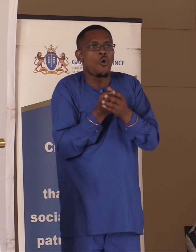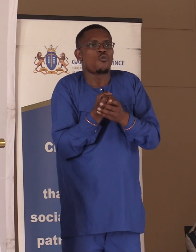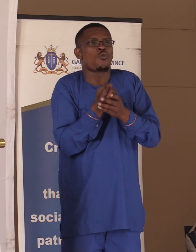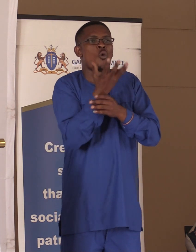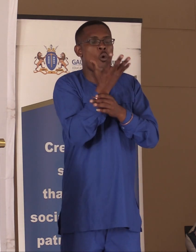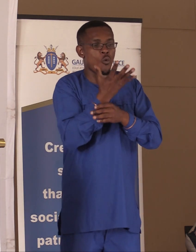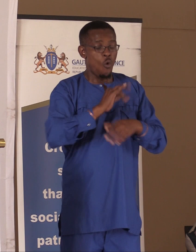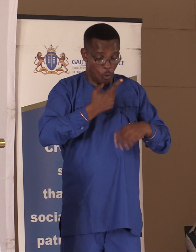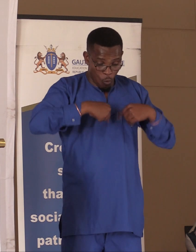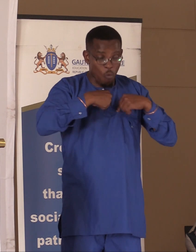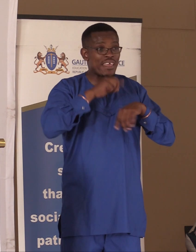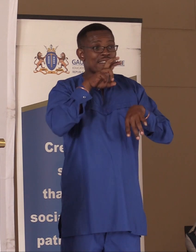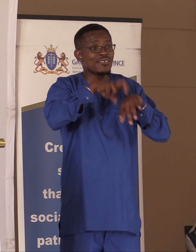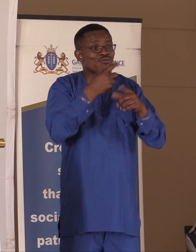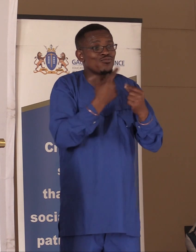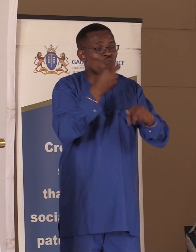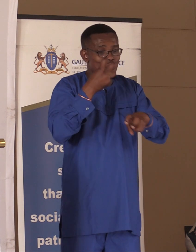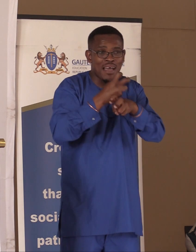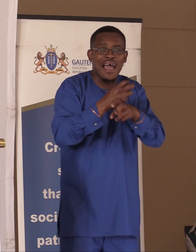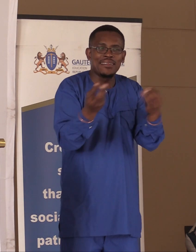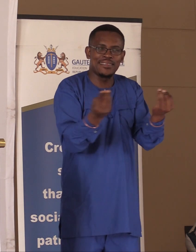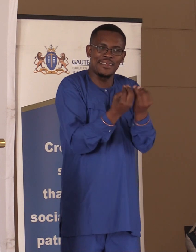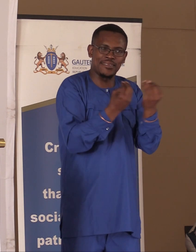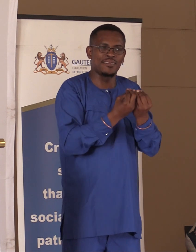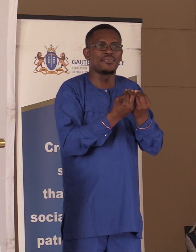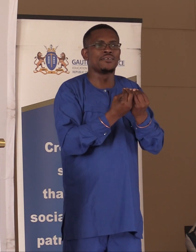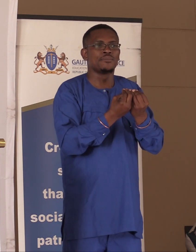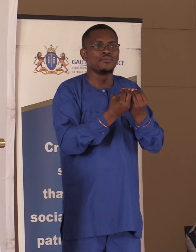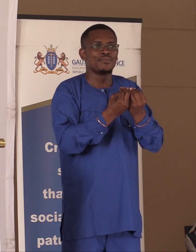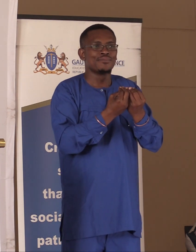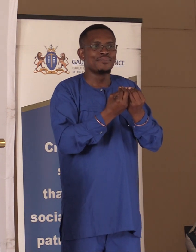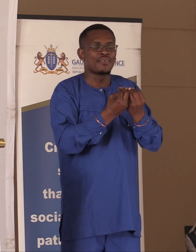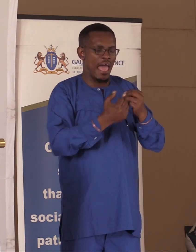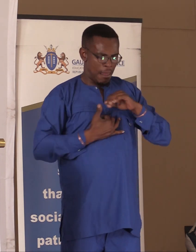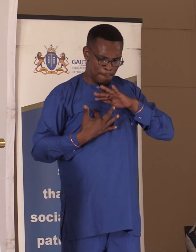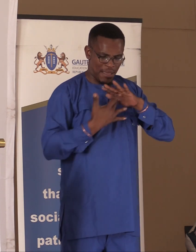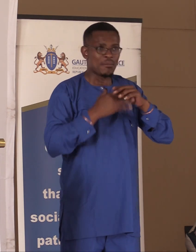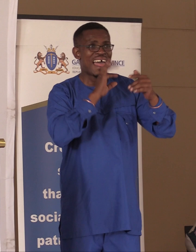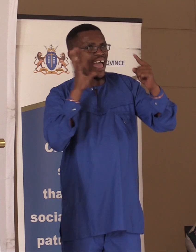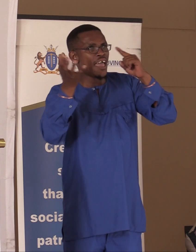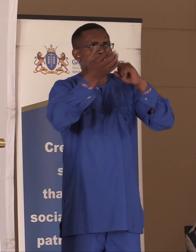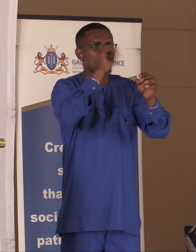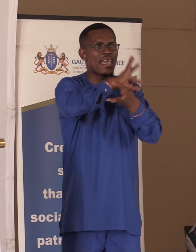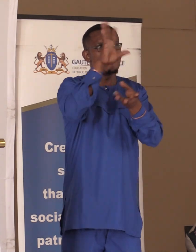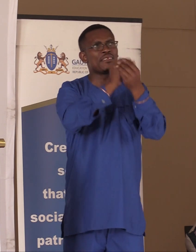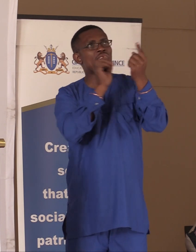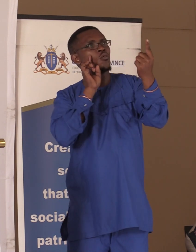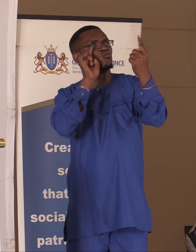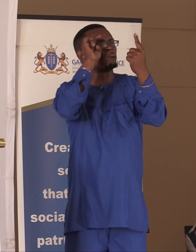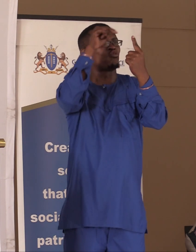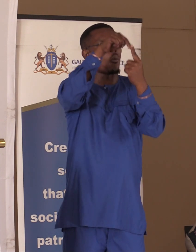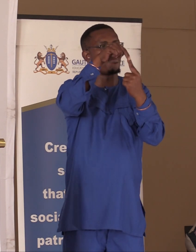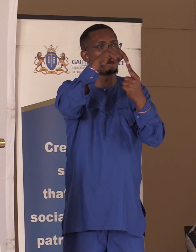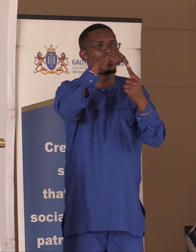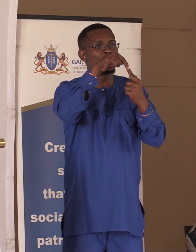to want to do hard things and to want to go to the top. If we're gonna settle for